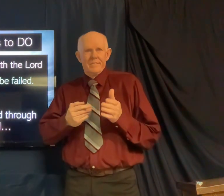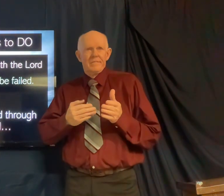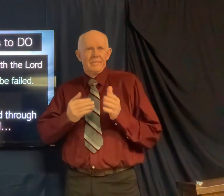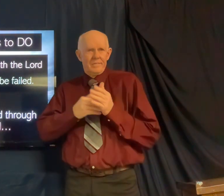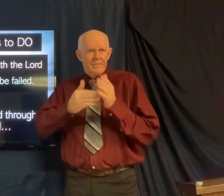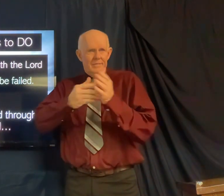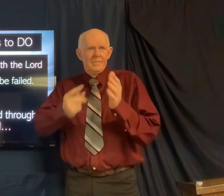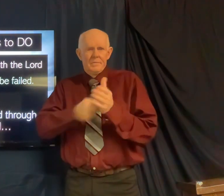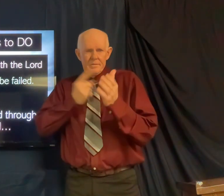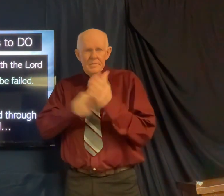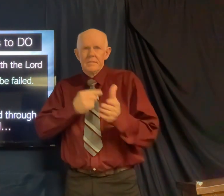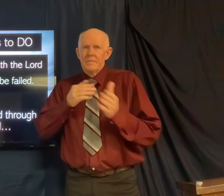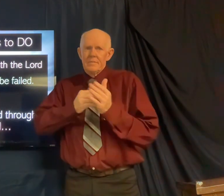We fail often.